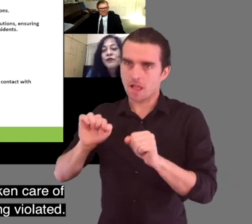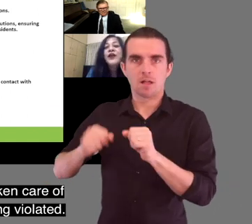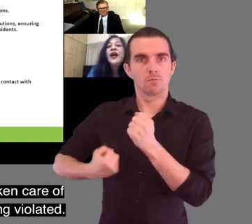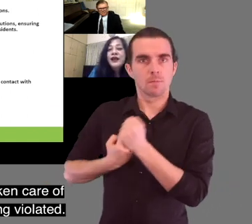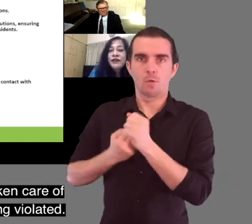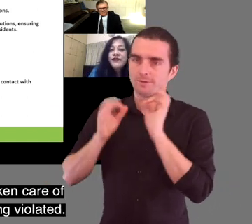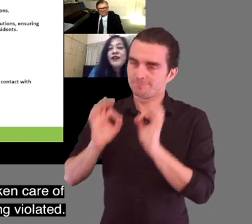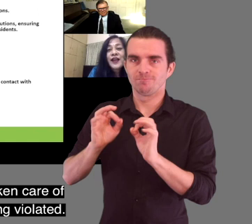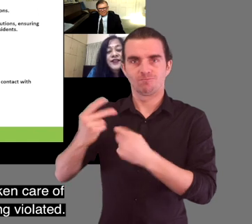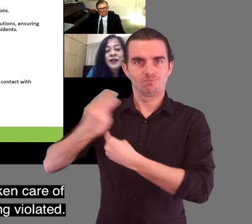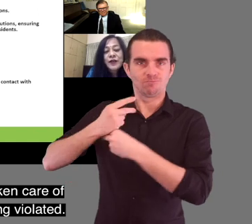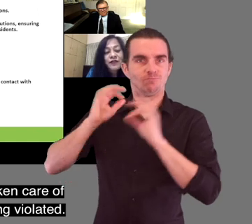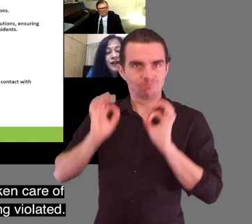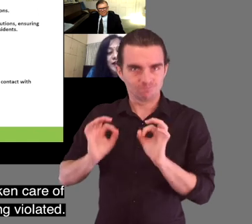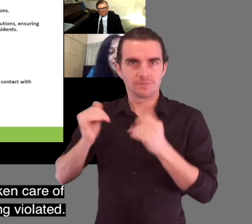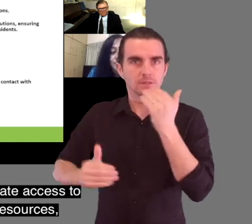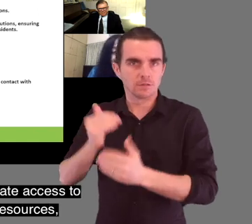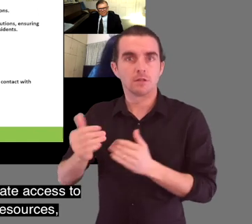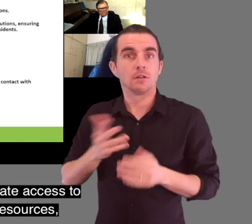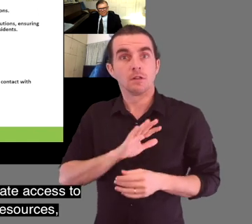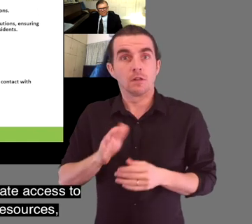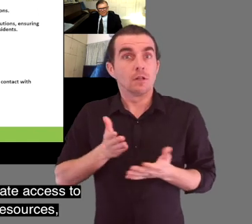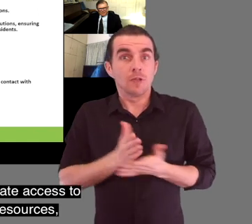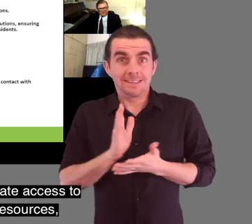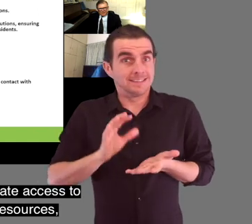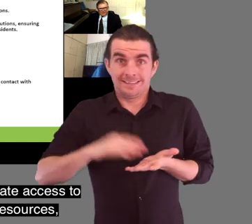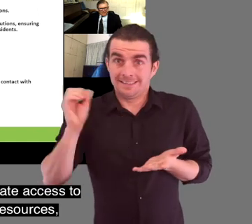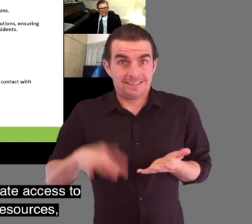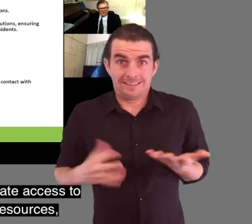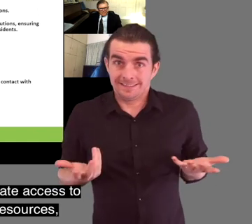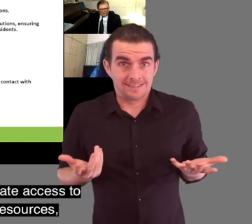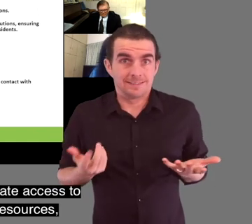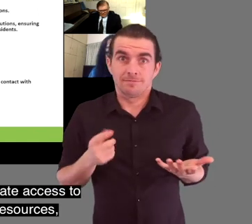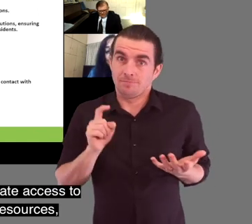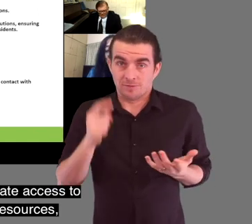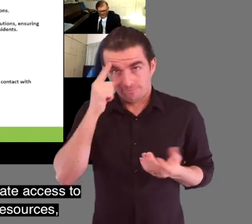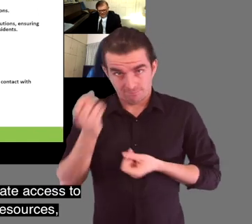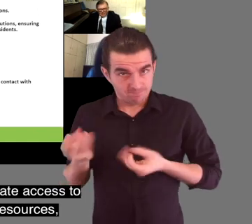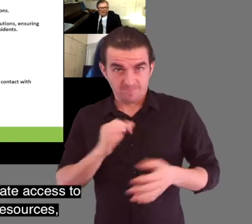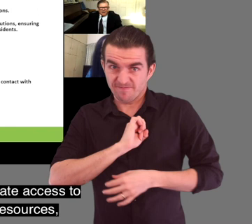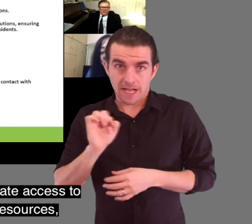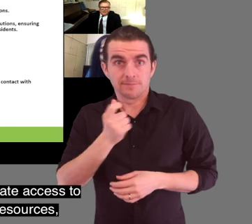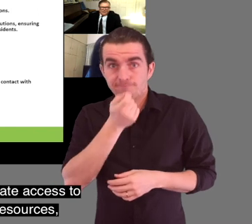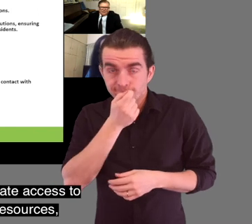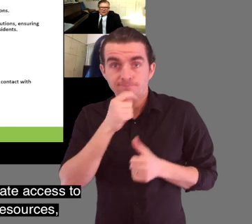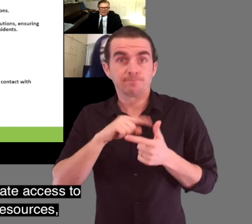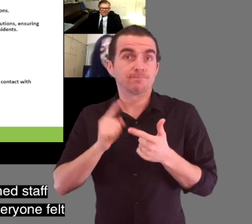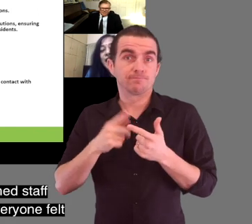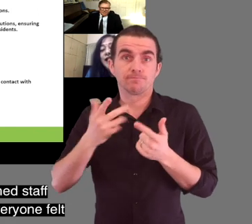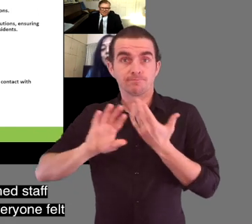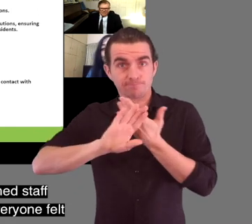care of, and if their rights are being violated. We have to provide immediate access to food, social distancing